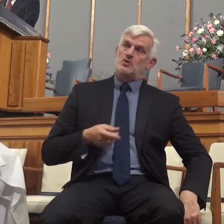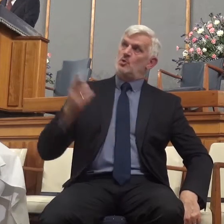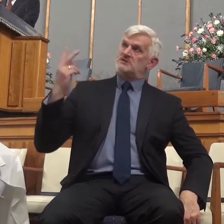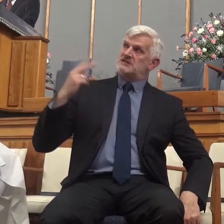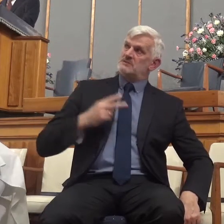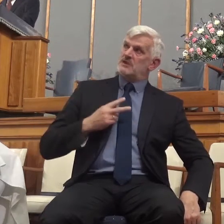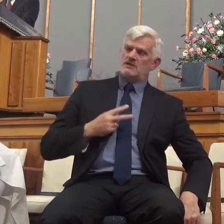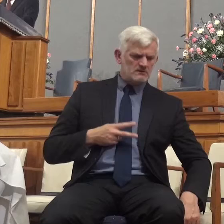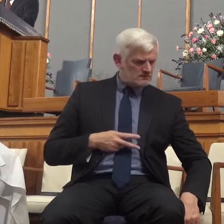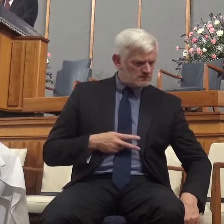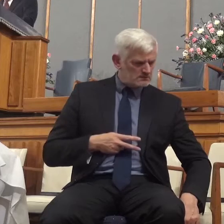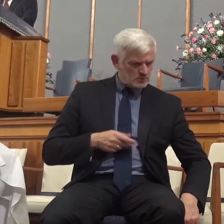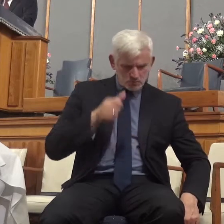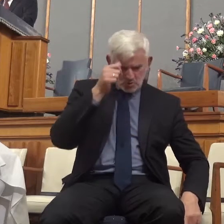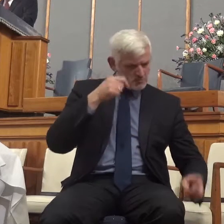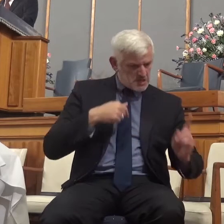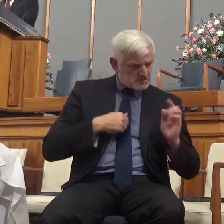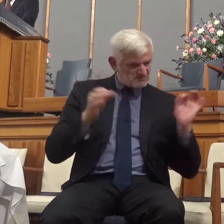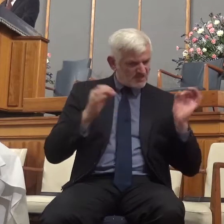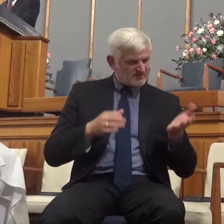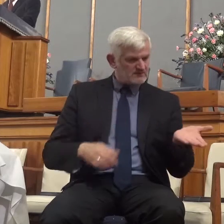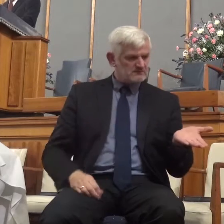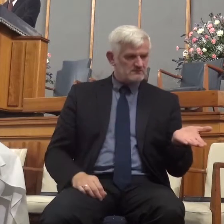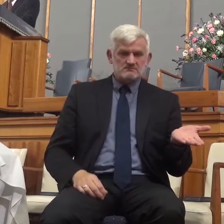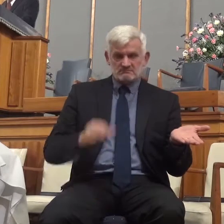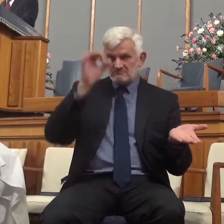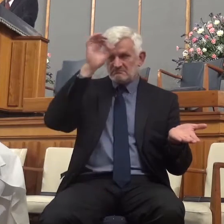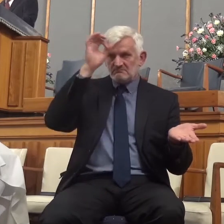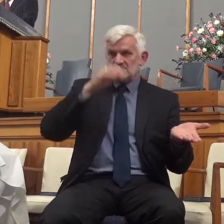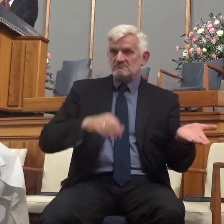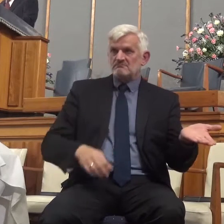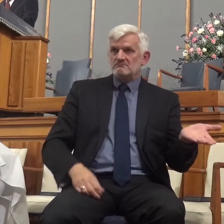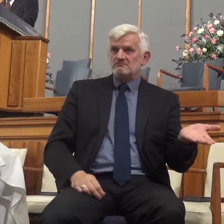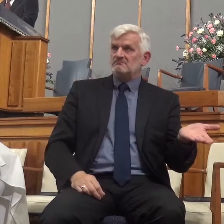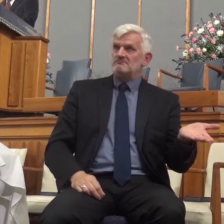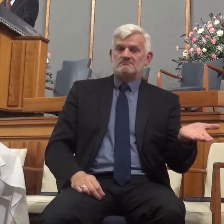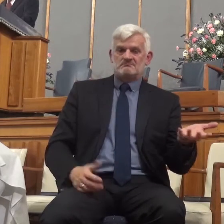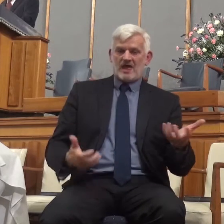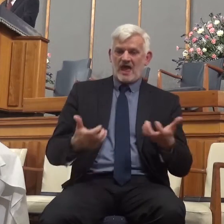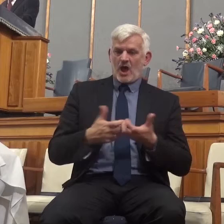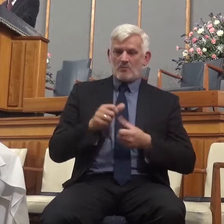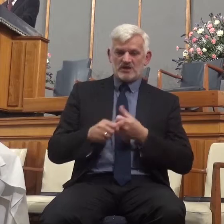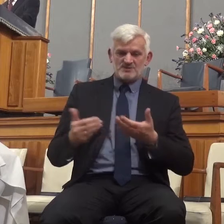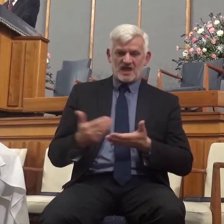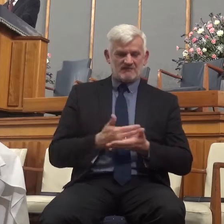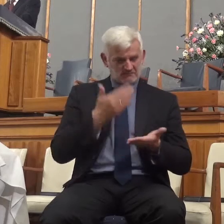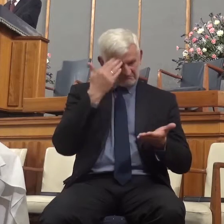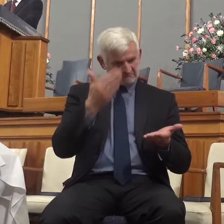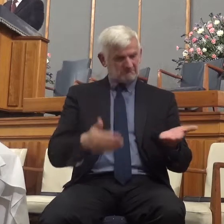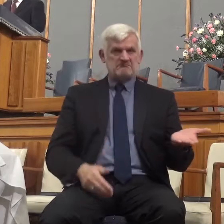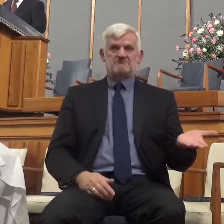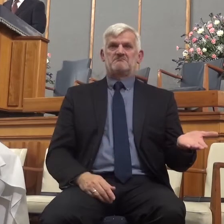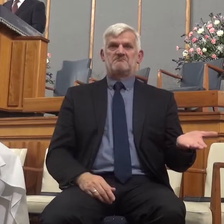converted. So ignorant. So unaware of the way of salvation.